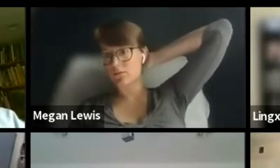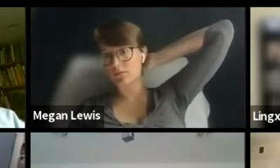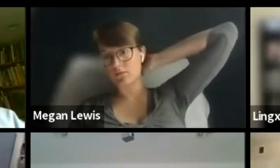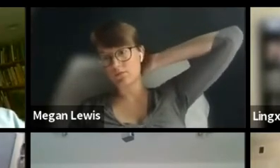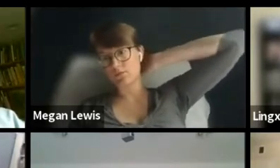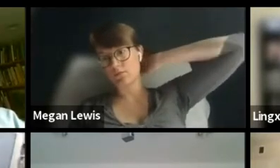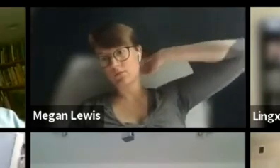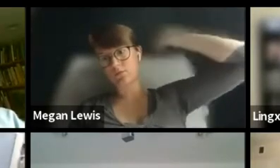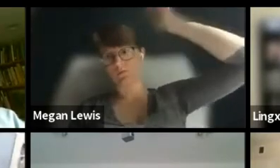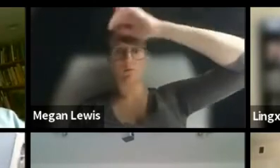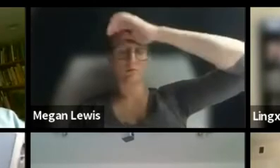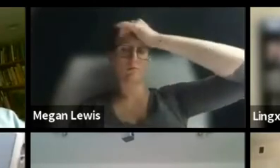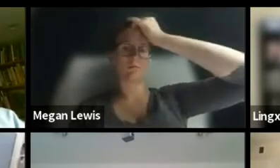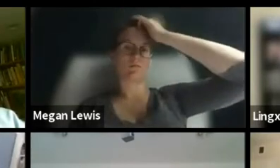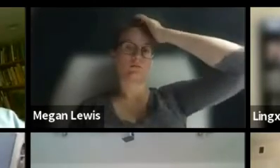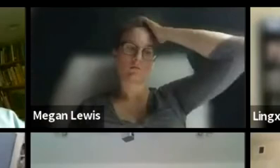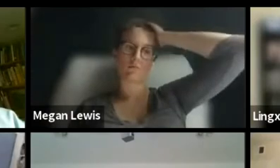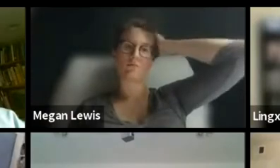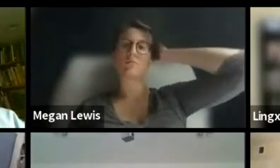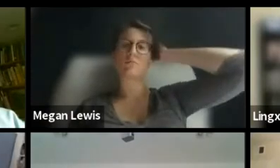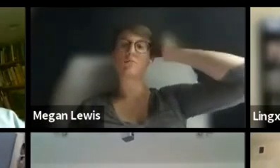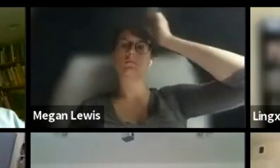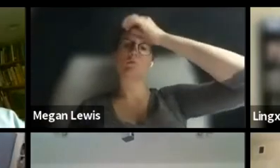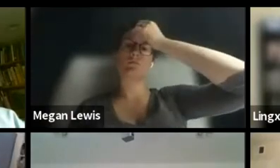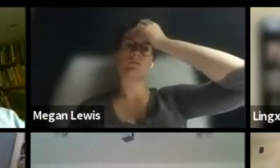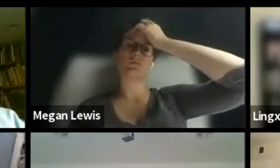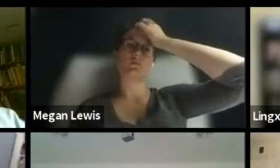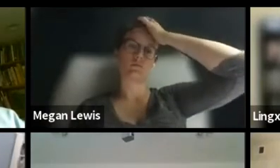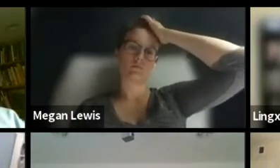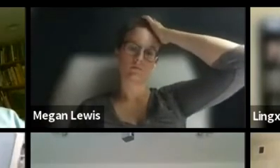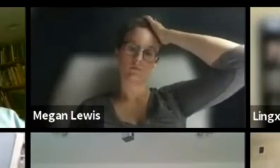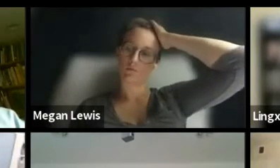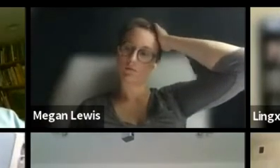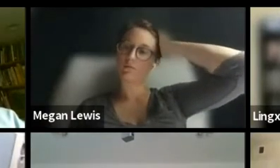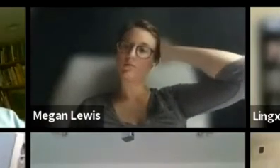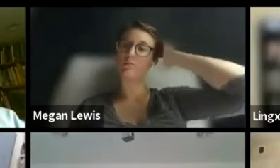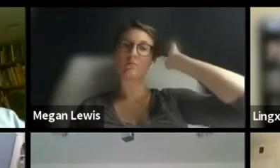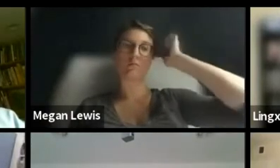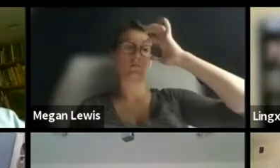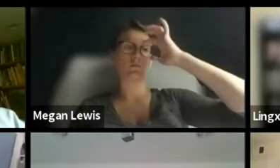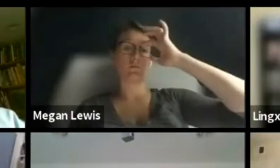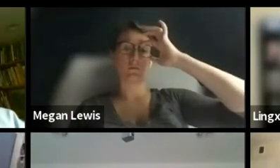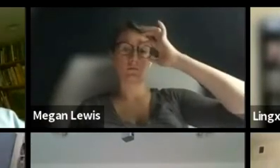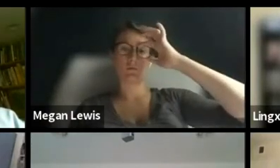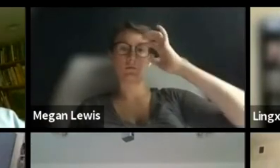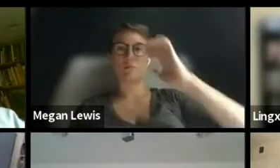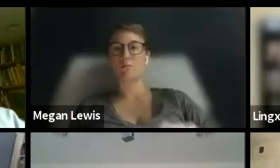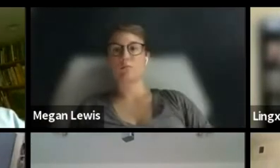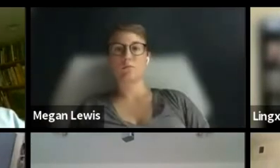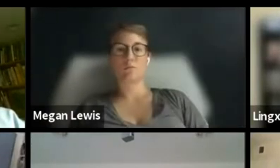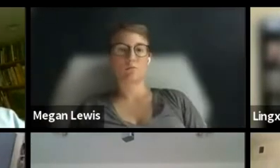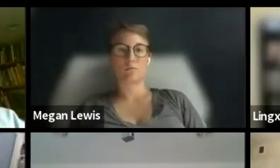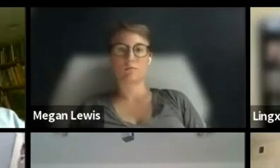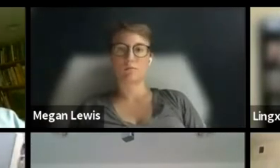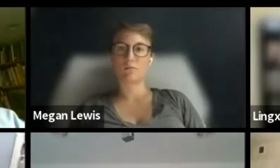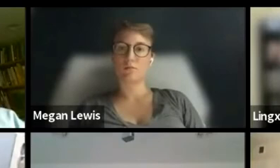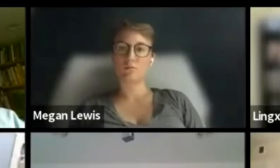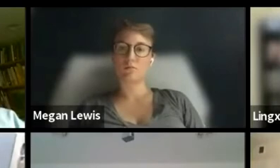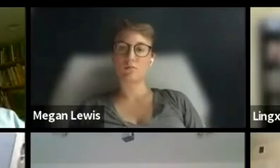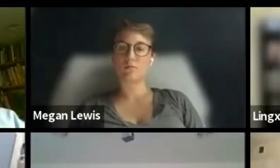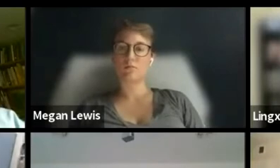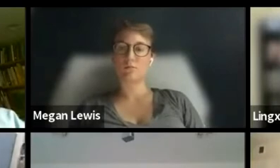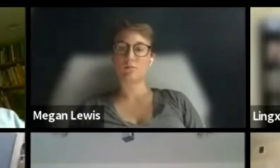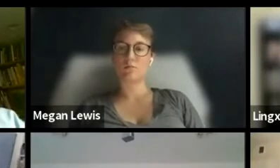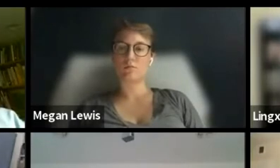field are publishing themselves. So it is kind of growing that community as well. But generally speaking, with our user market,